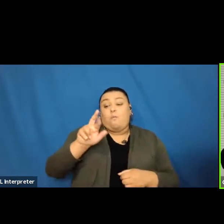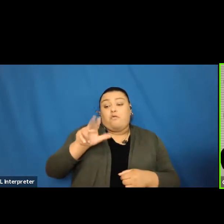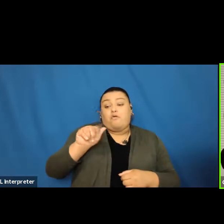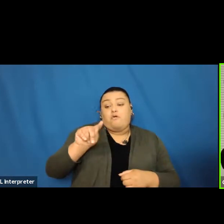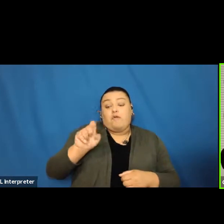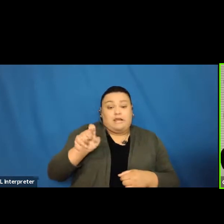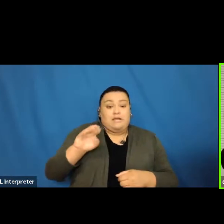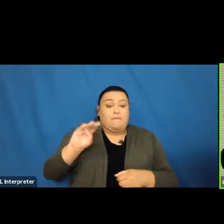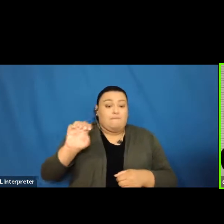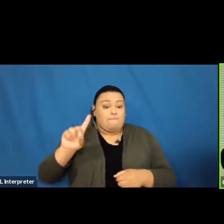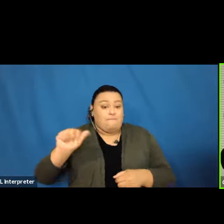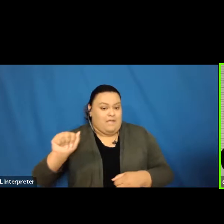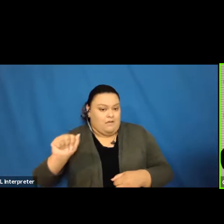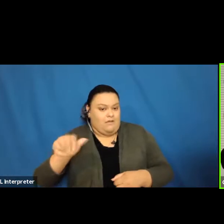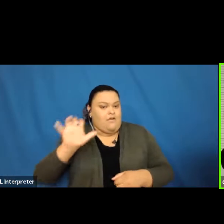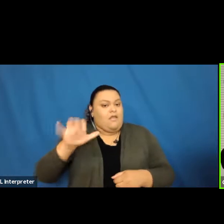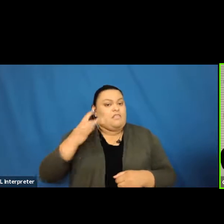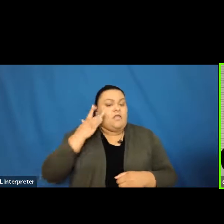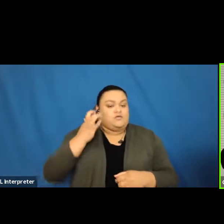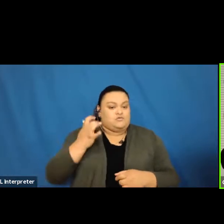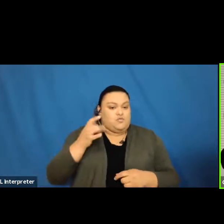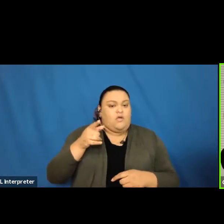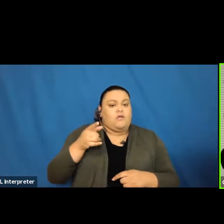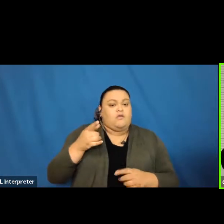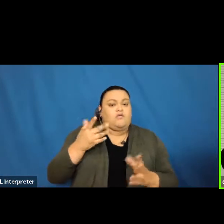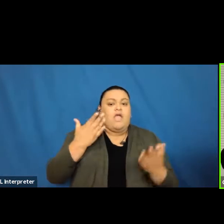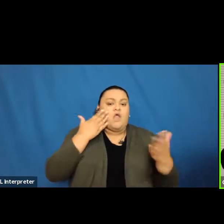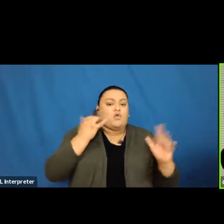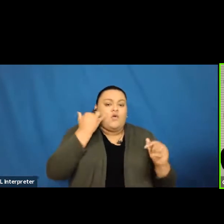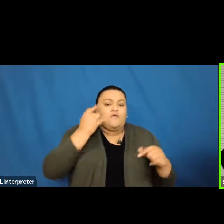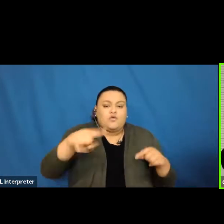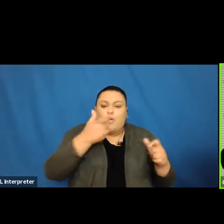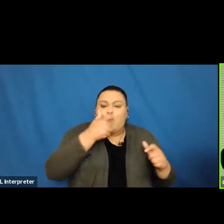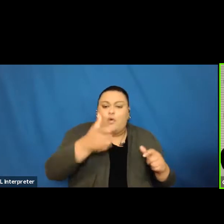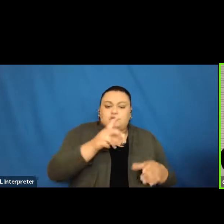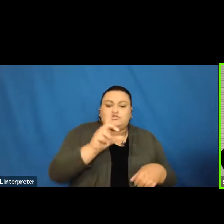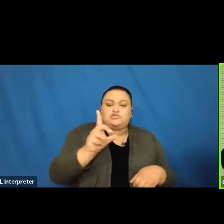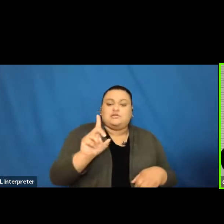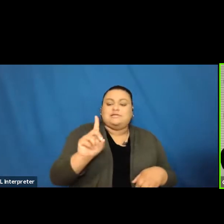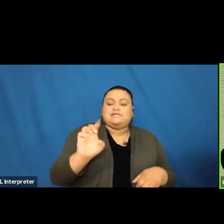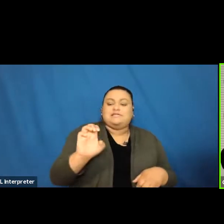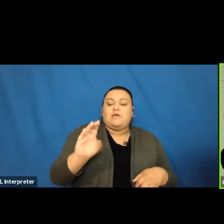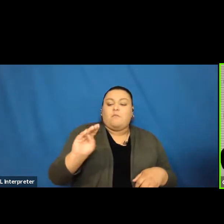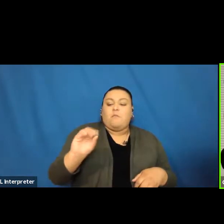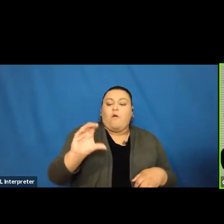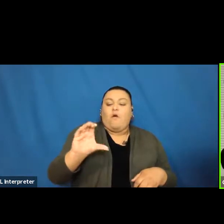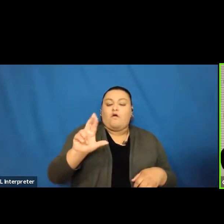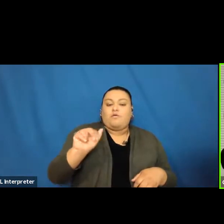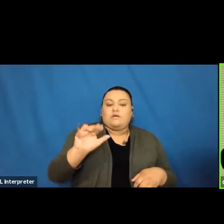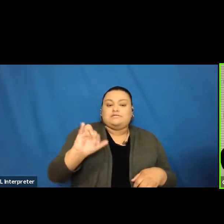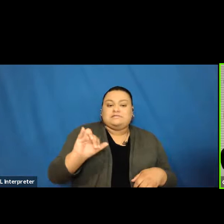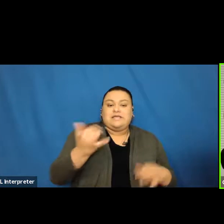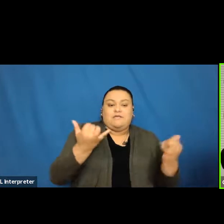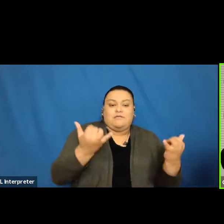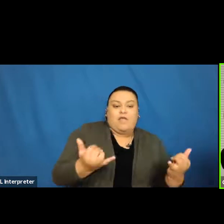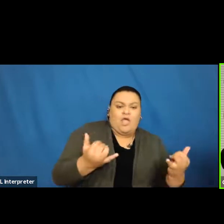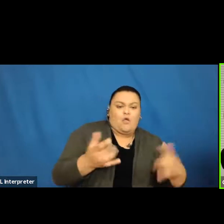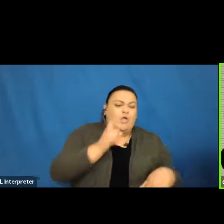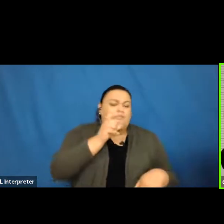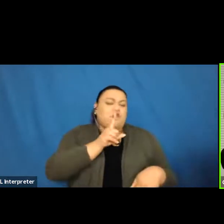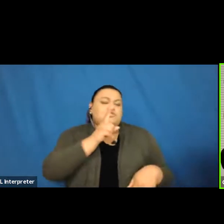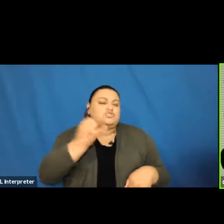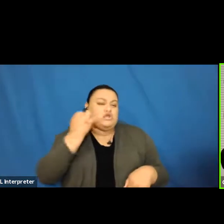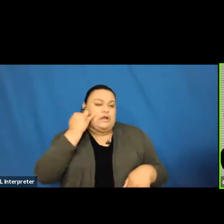like Democracy Now! I don't know if some of you watch Democracy Now! And it's I think it's PBS or something like that, or Link